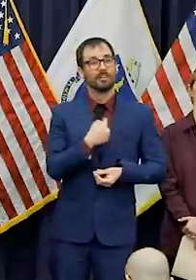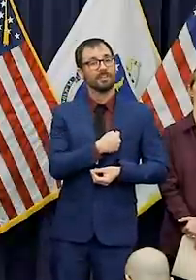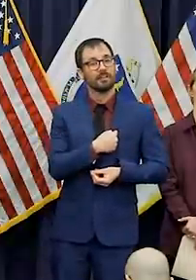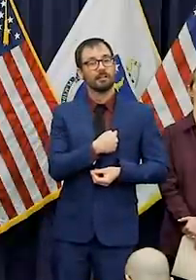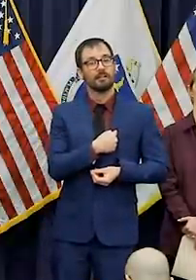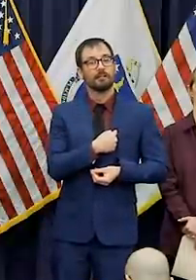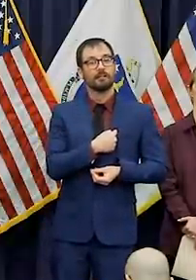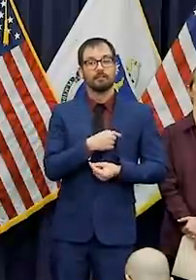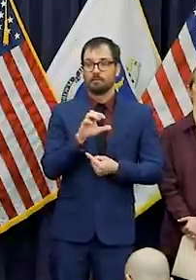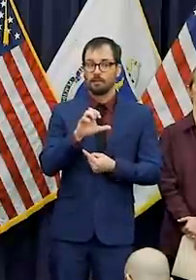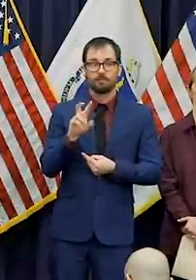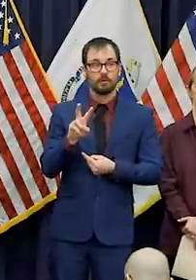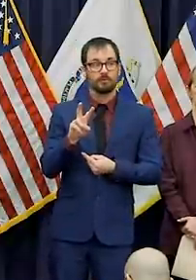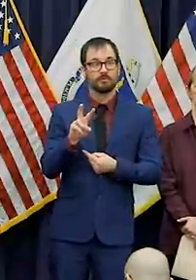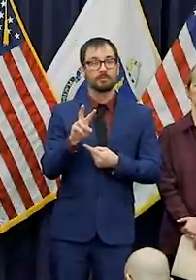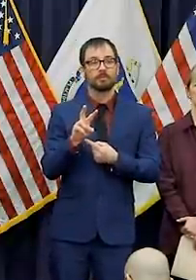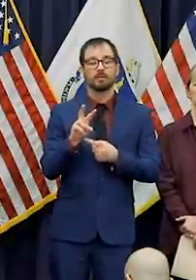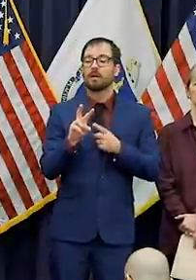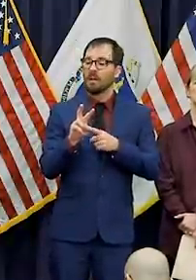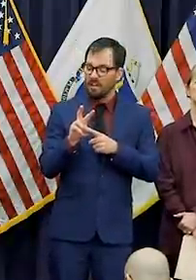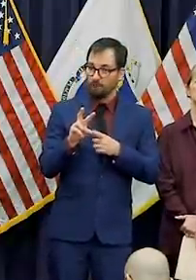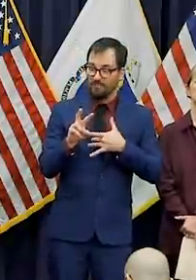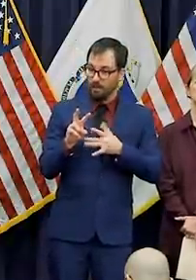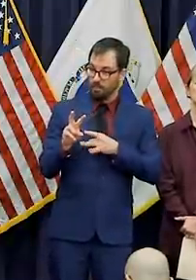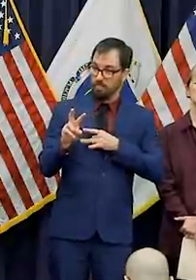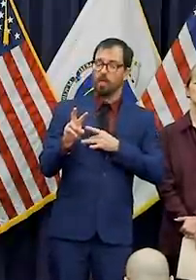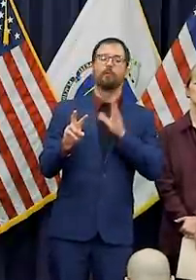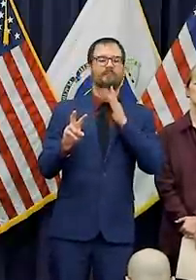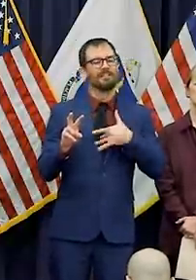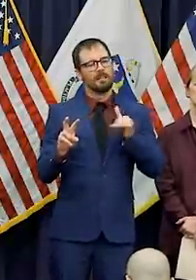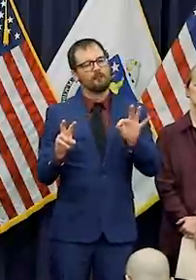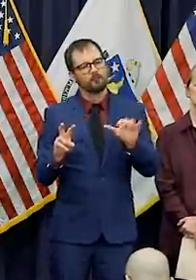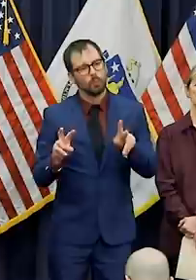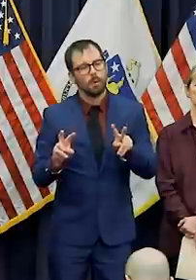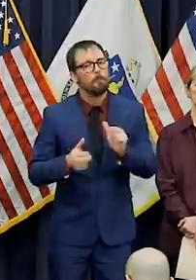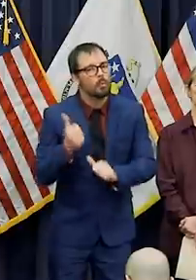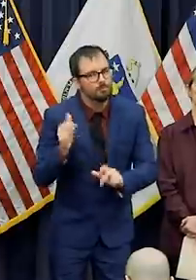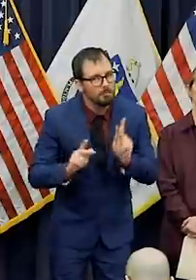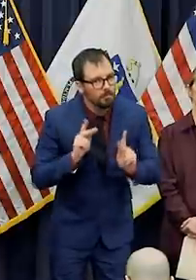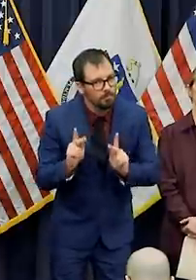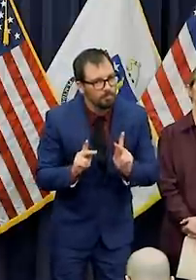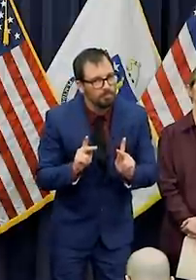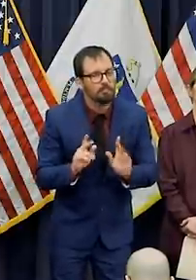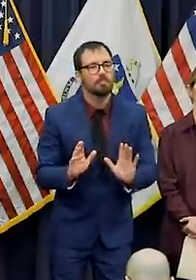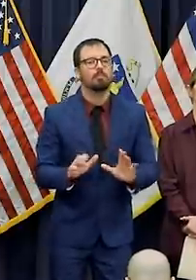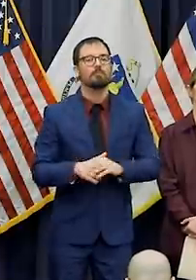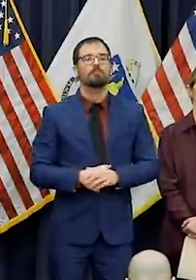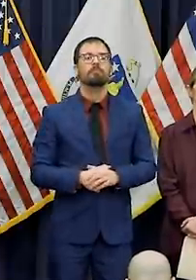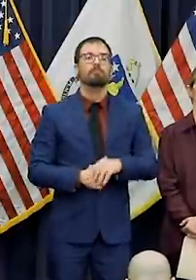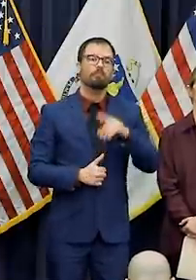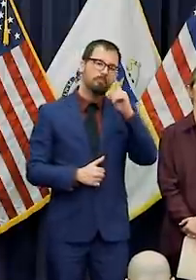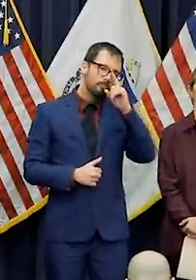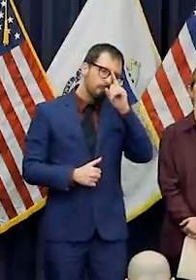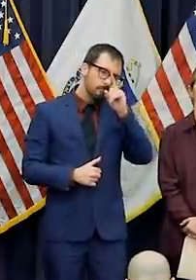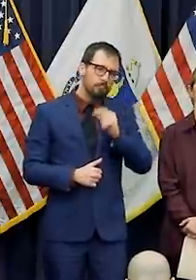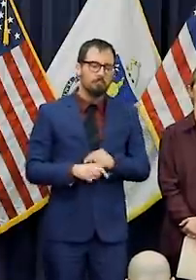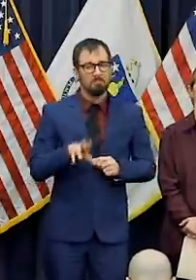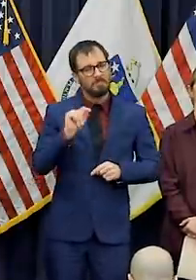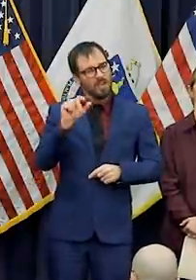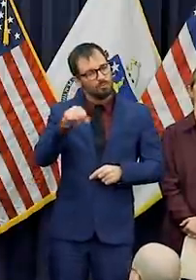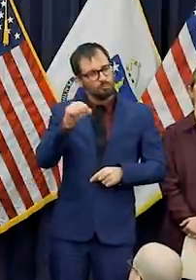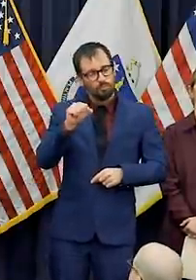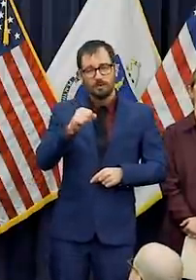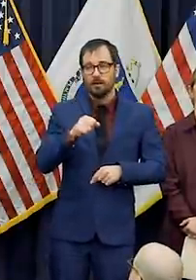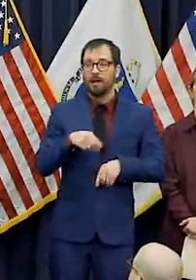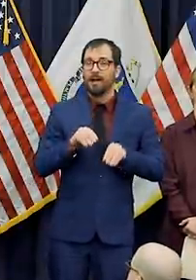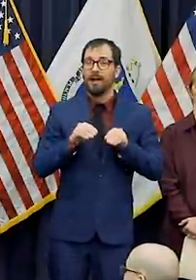it, but it's highly contagious. By breaking up large gatherings and encouraging social distancing,